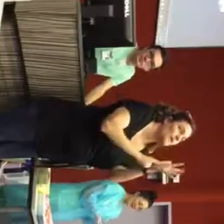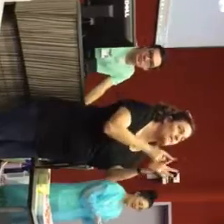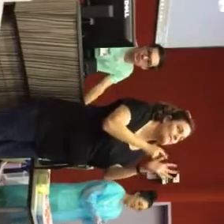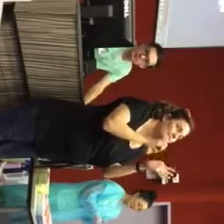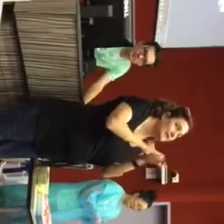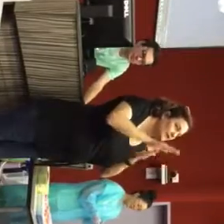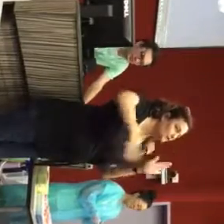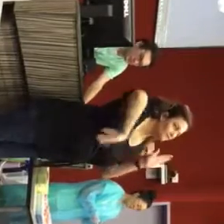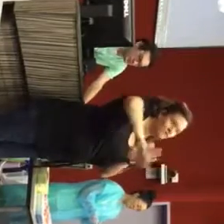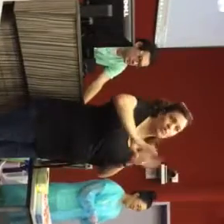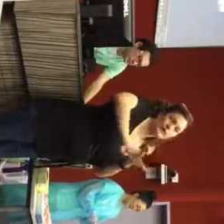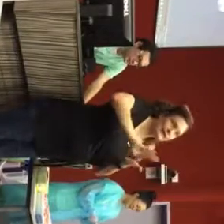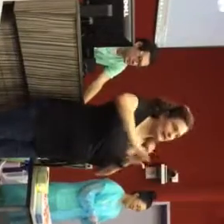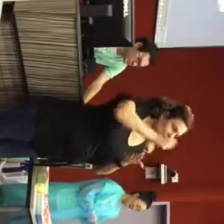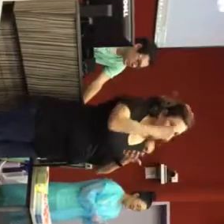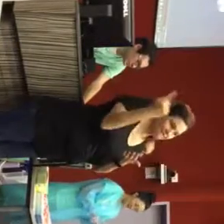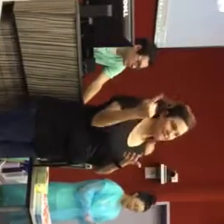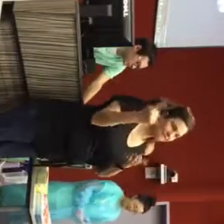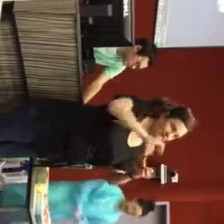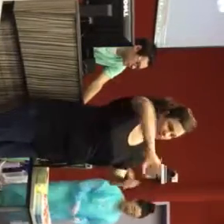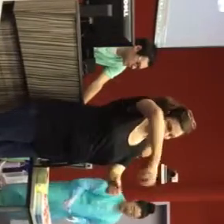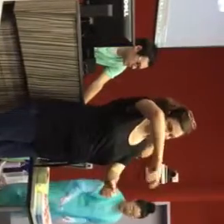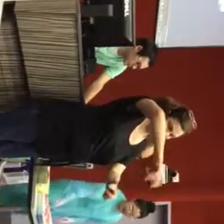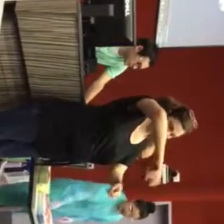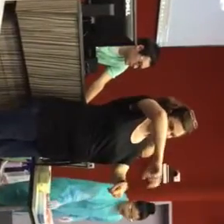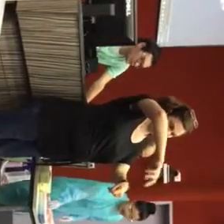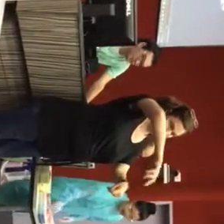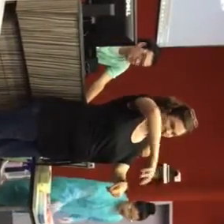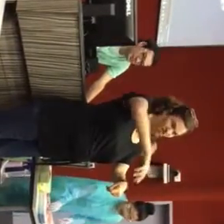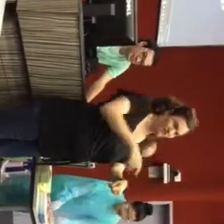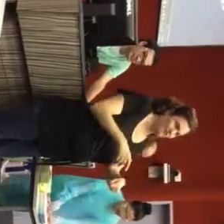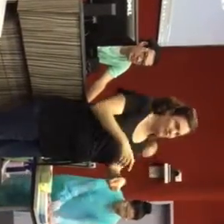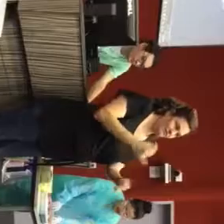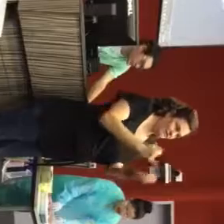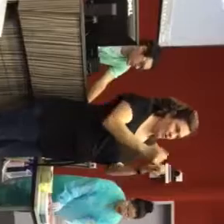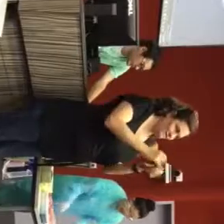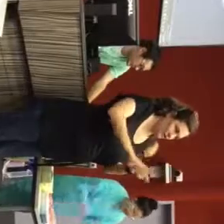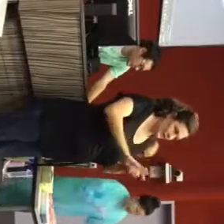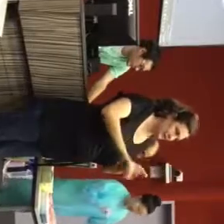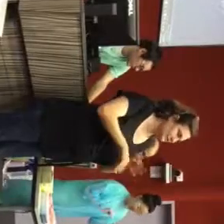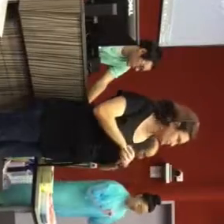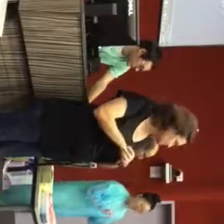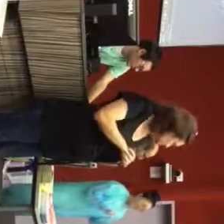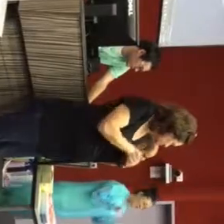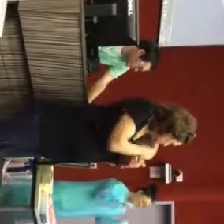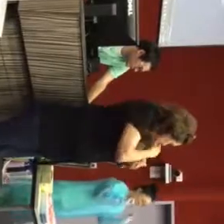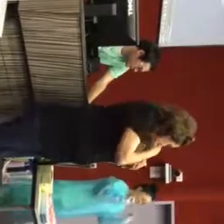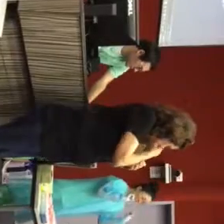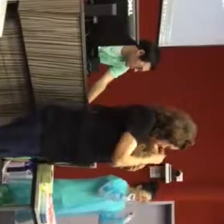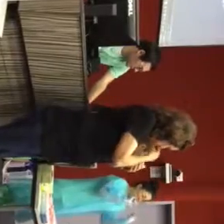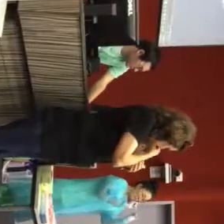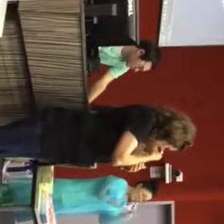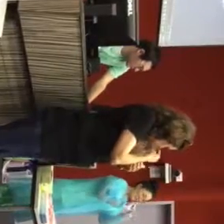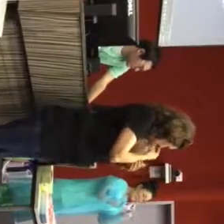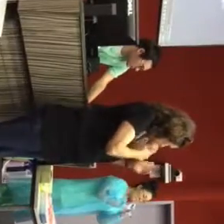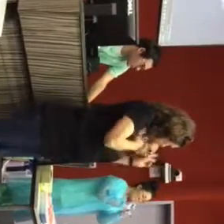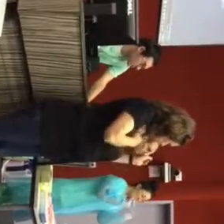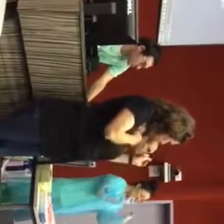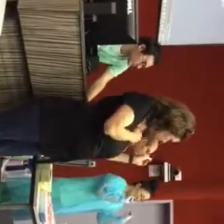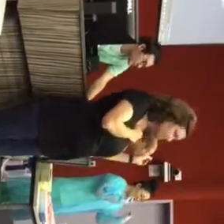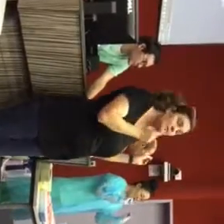any residual of the bleach, okay? You can do that. And I just didn't mention this with